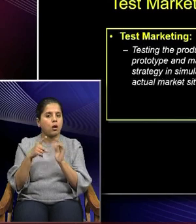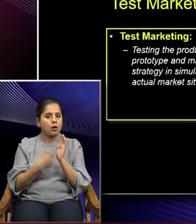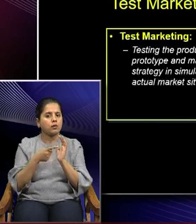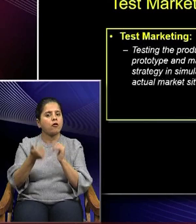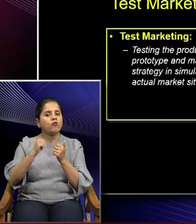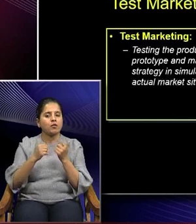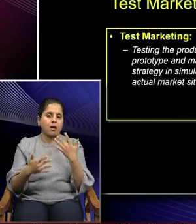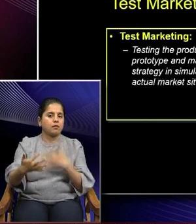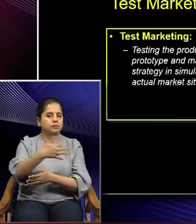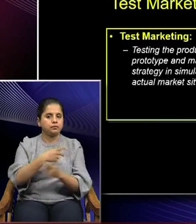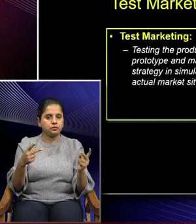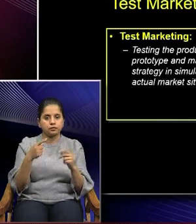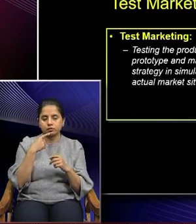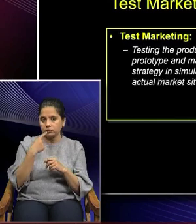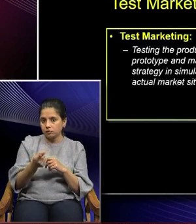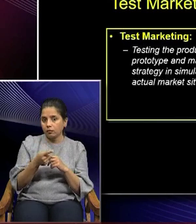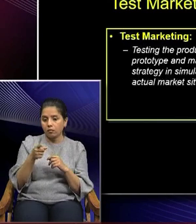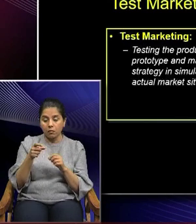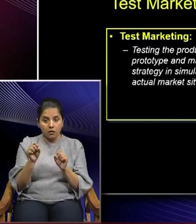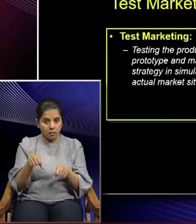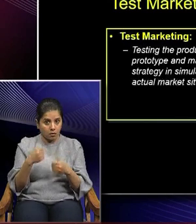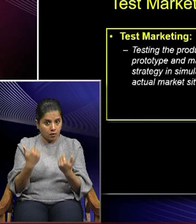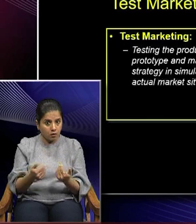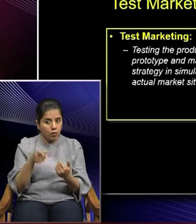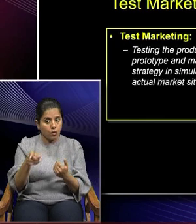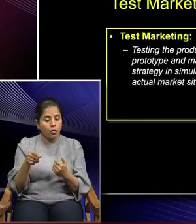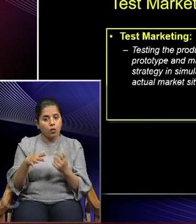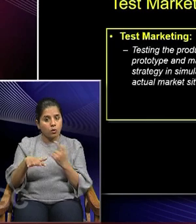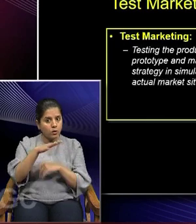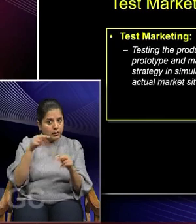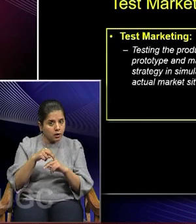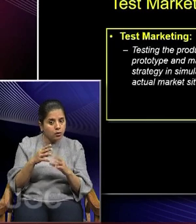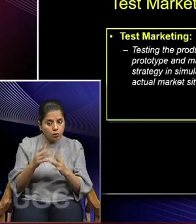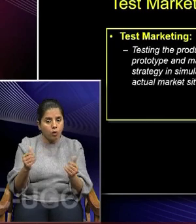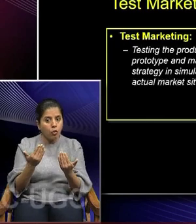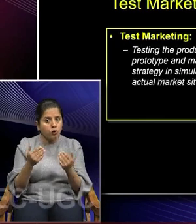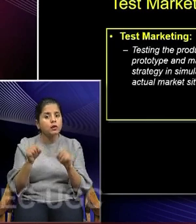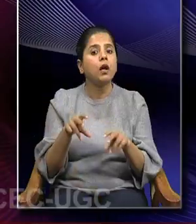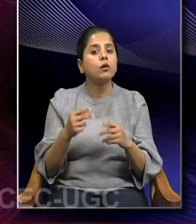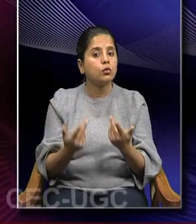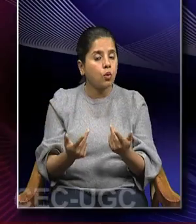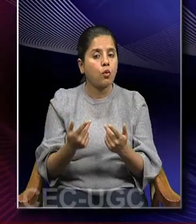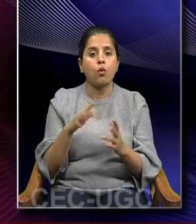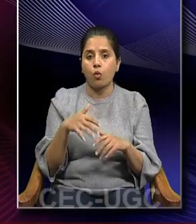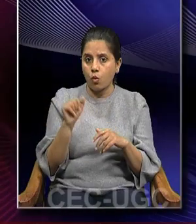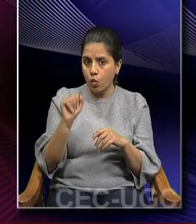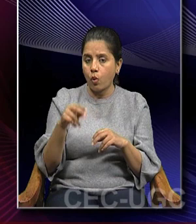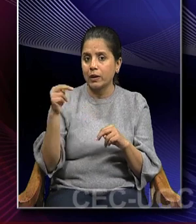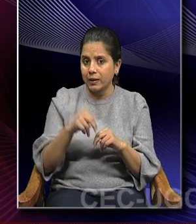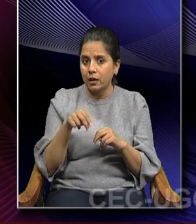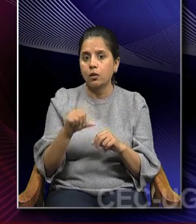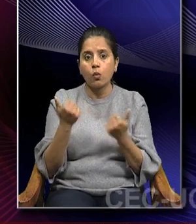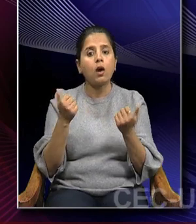feedback that whether it can cater to their requirement or not, whether it can cater to their own needs or